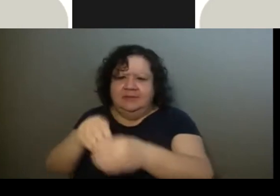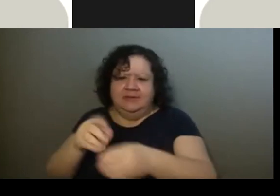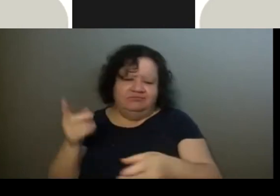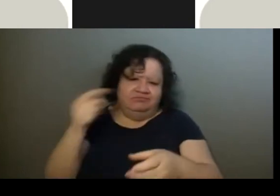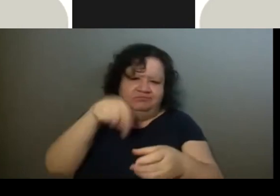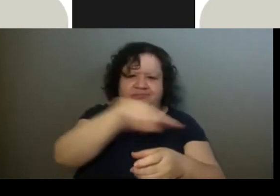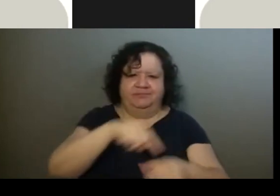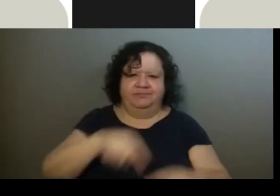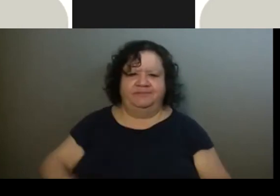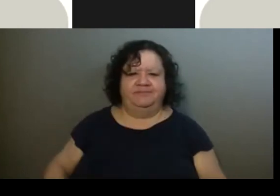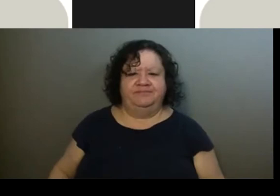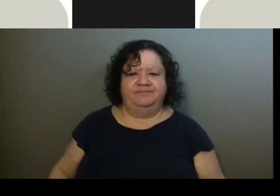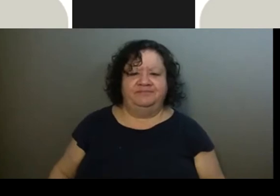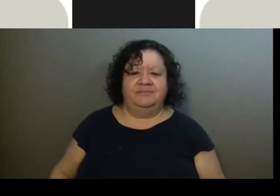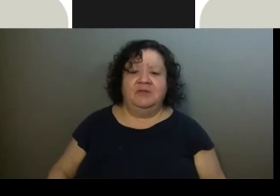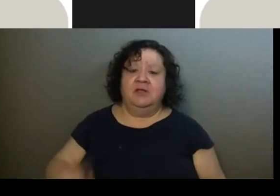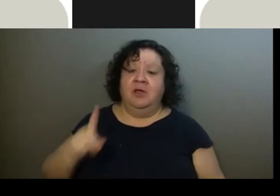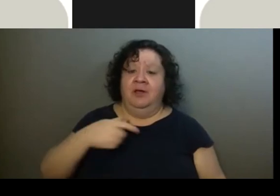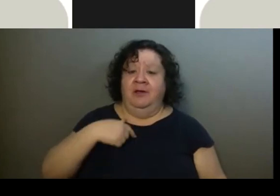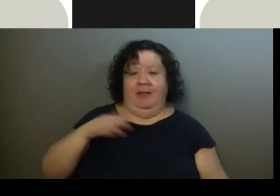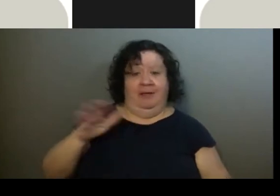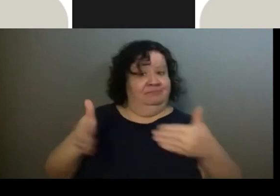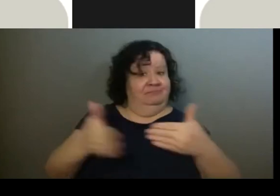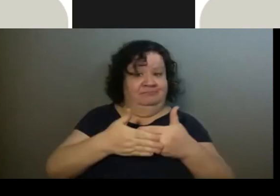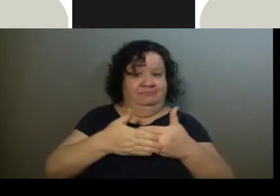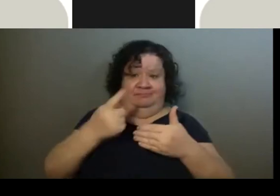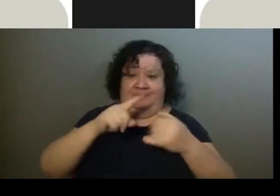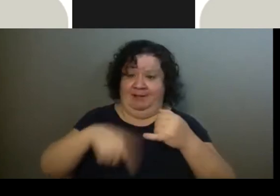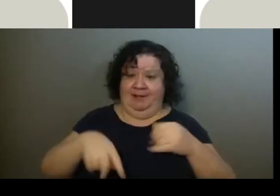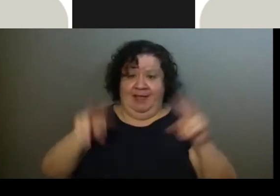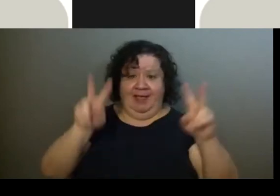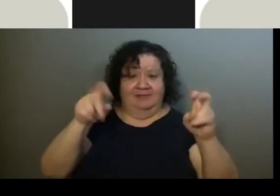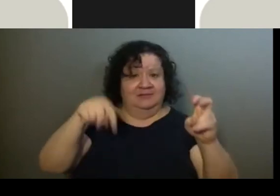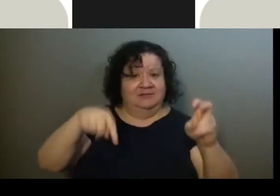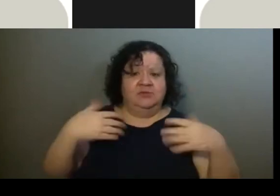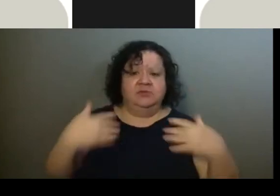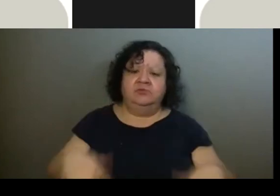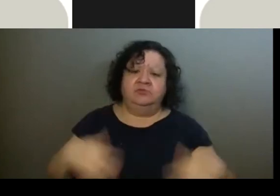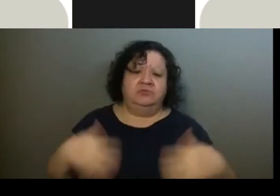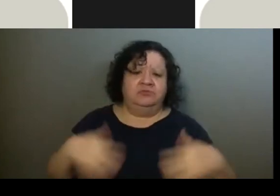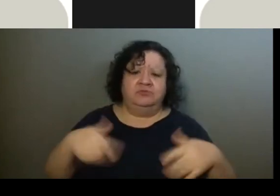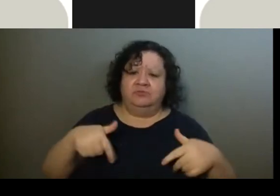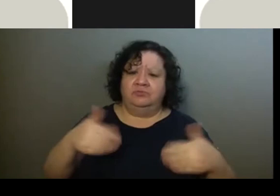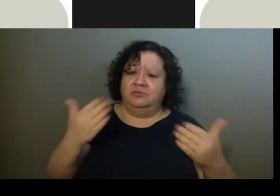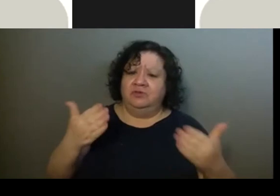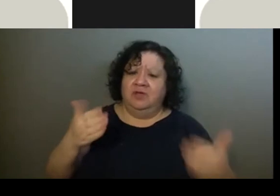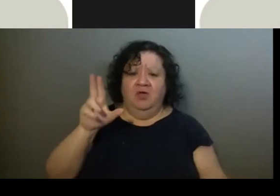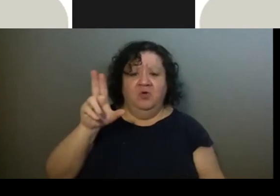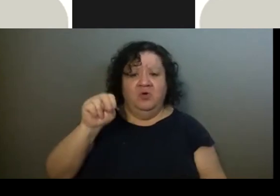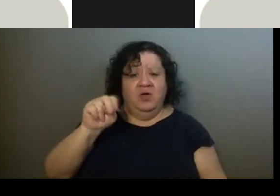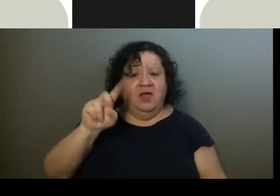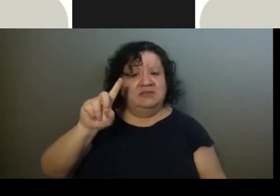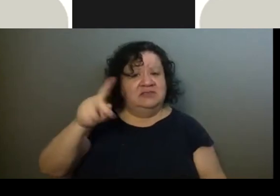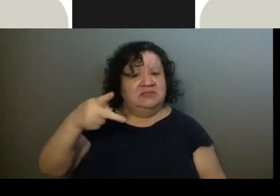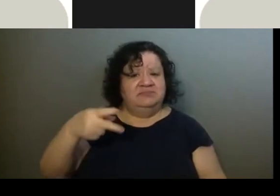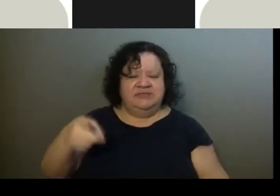UNDP remains committed. We will continue our efforts to promote accessibility, universal design and